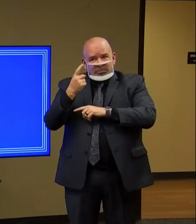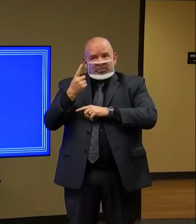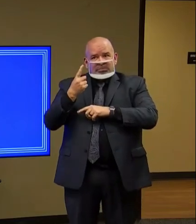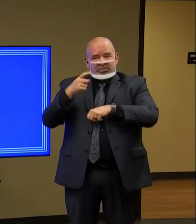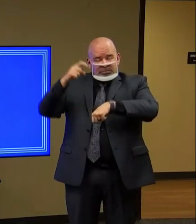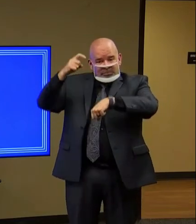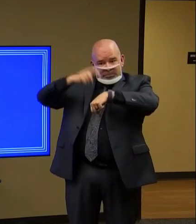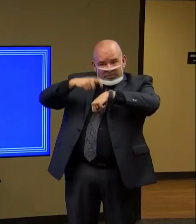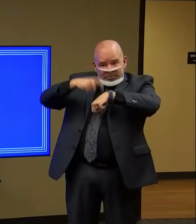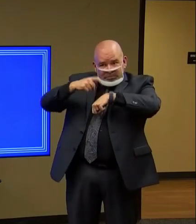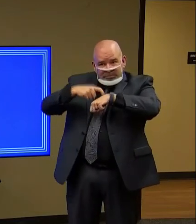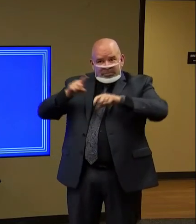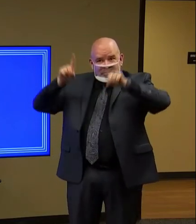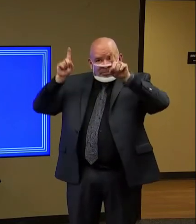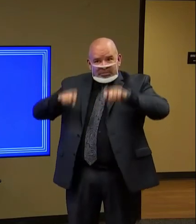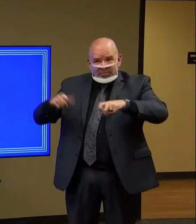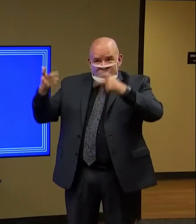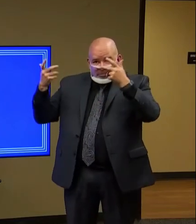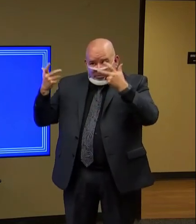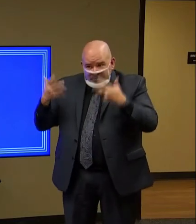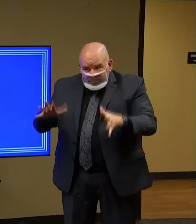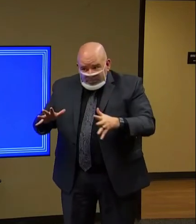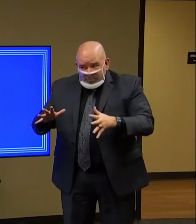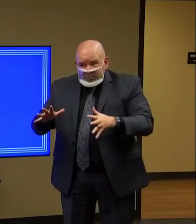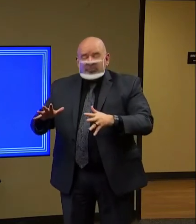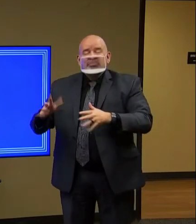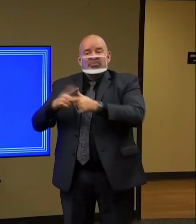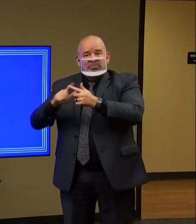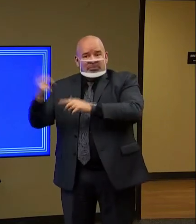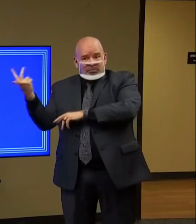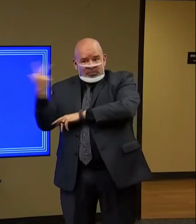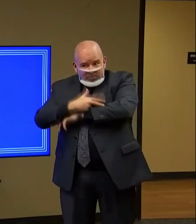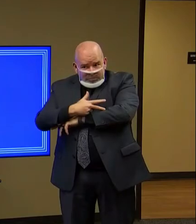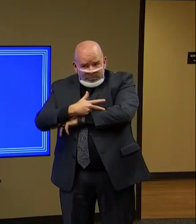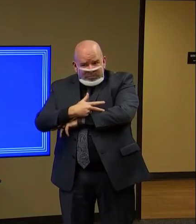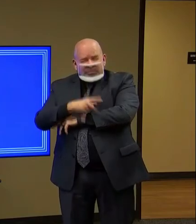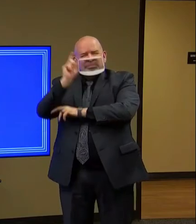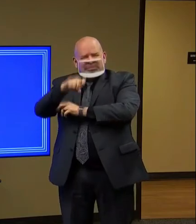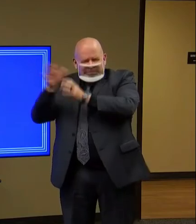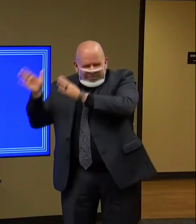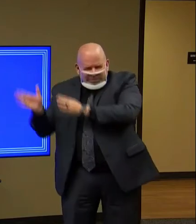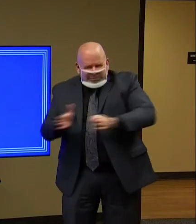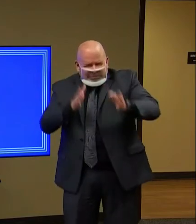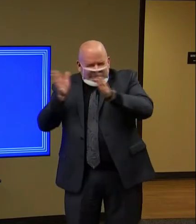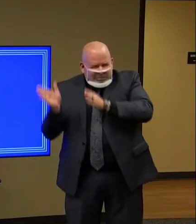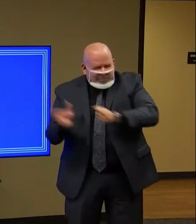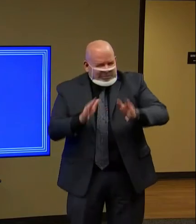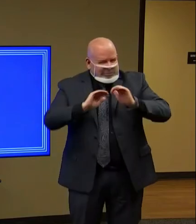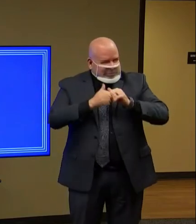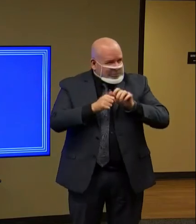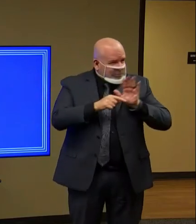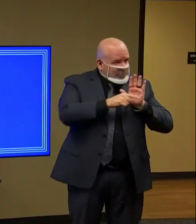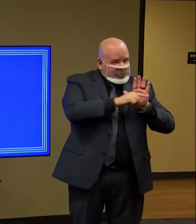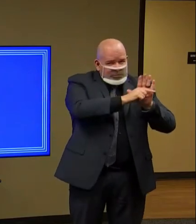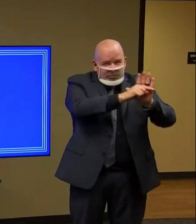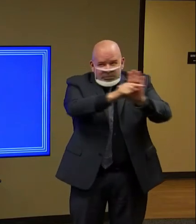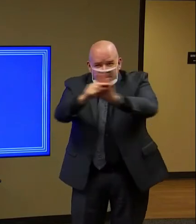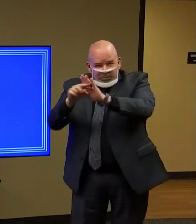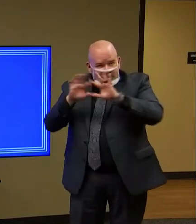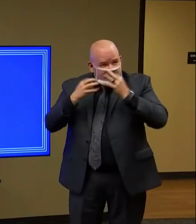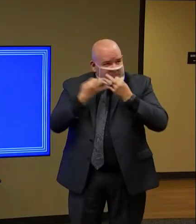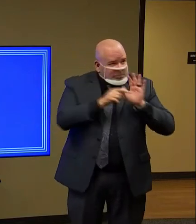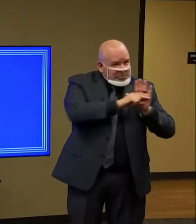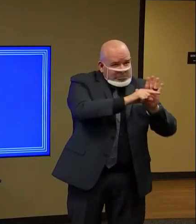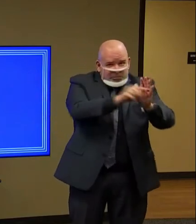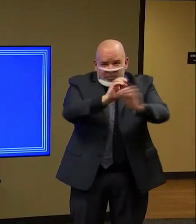I recognize, and we all want to recognize, that this situation can be hard. You may have a single grandparent or older person who lives